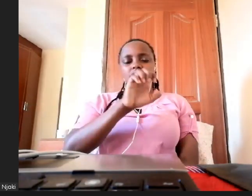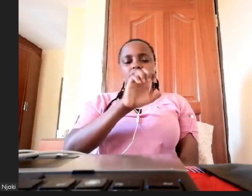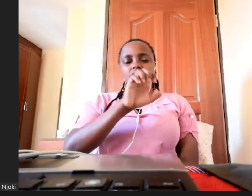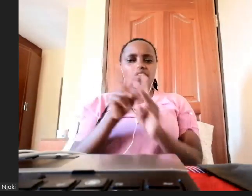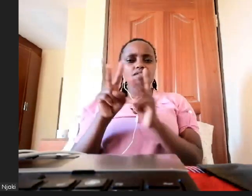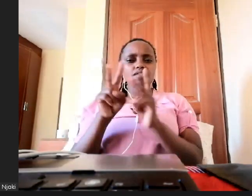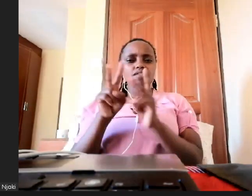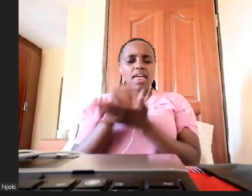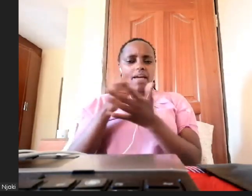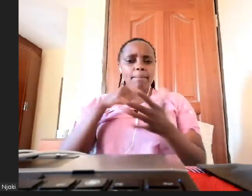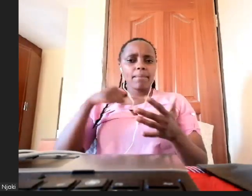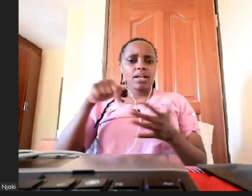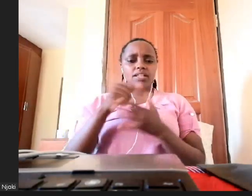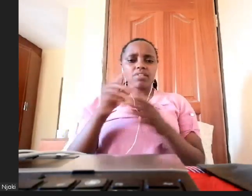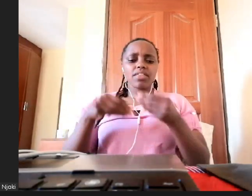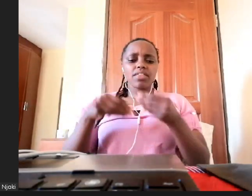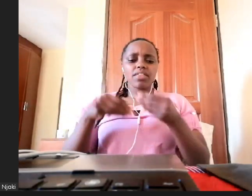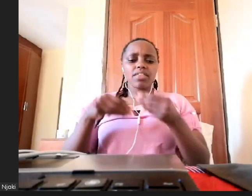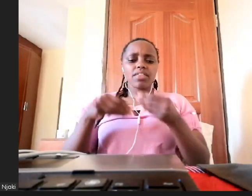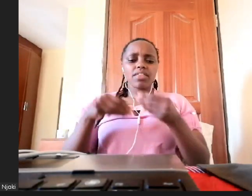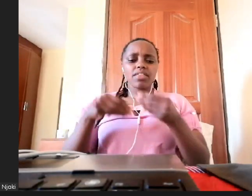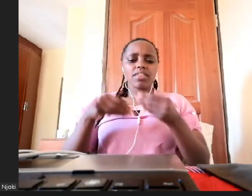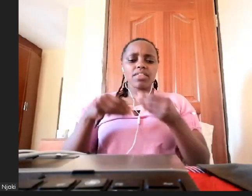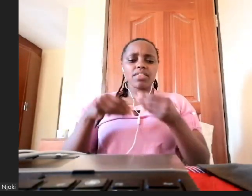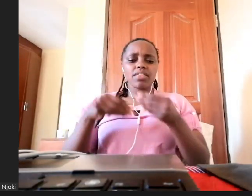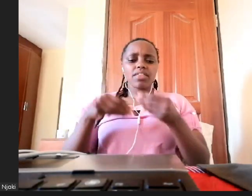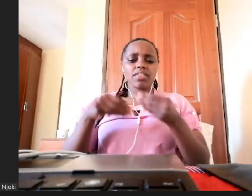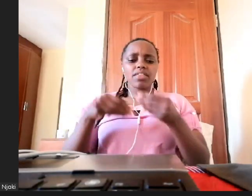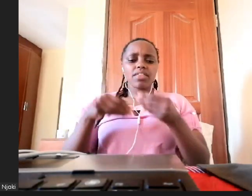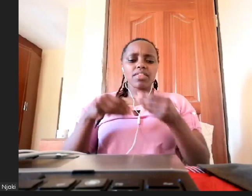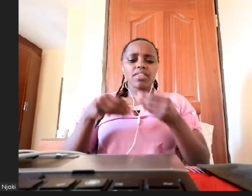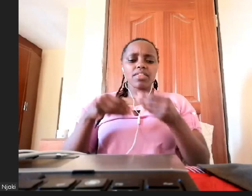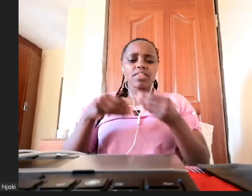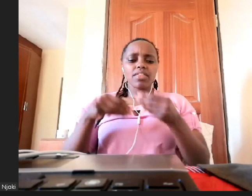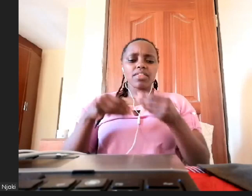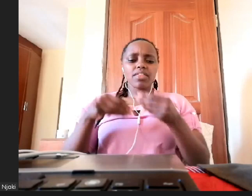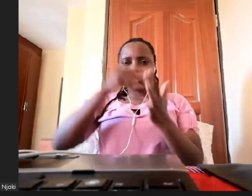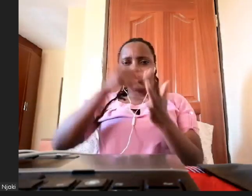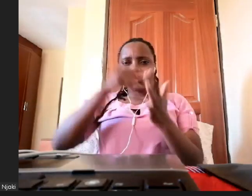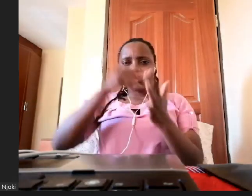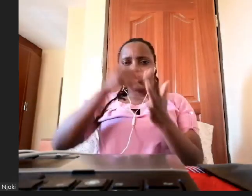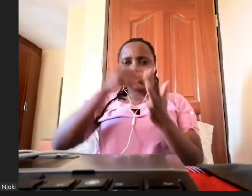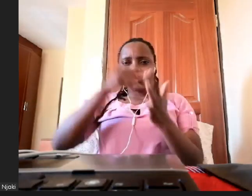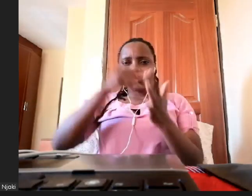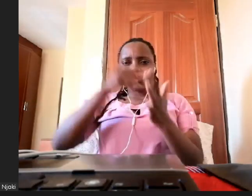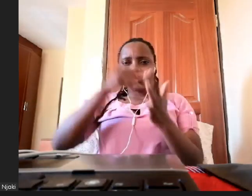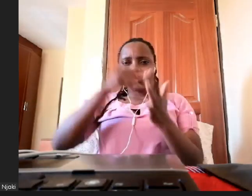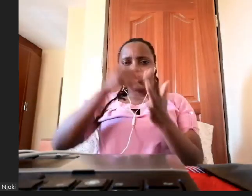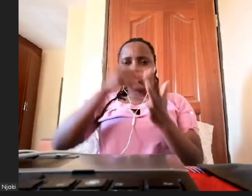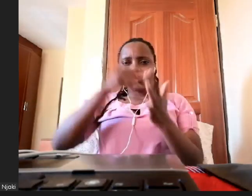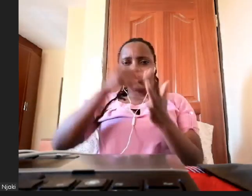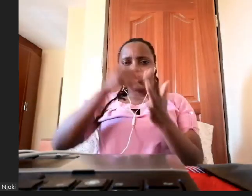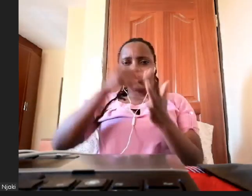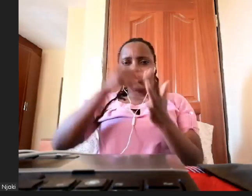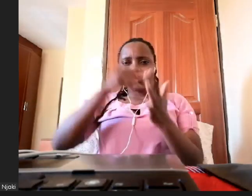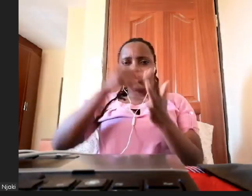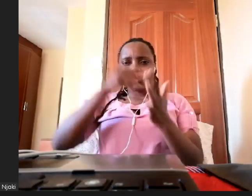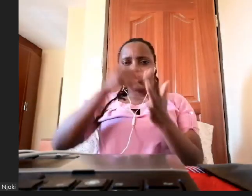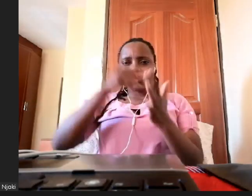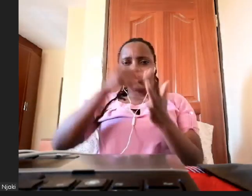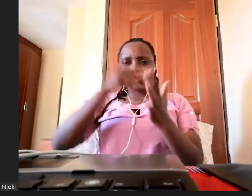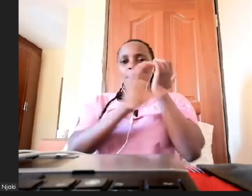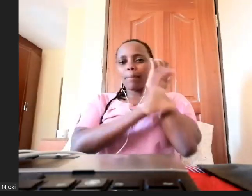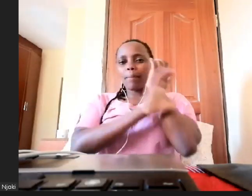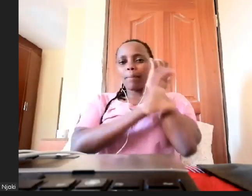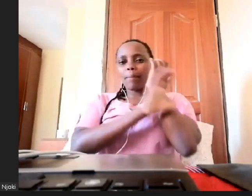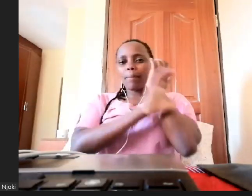useful. They provided some funding and also technical expertise. Involve the government. Of course, this does not apply to all countries. There are countries where